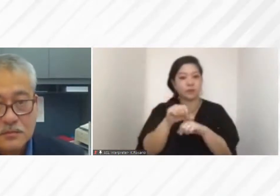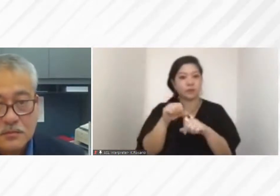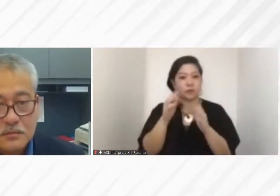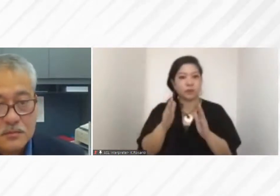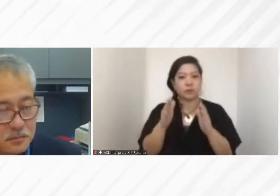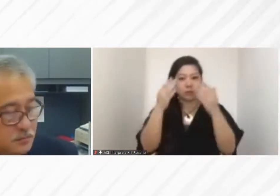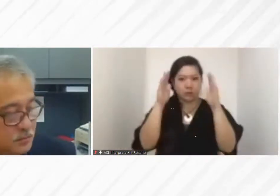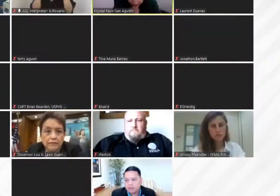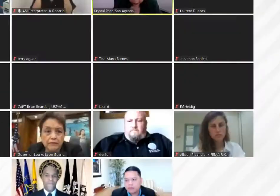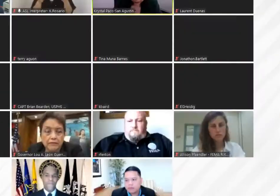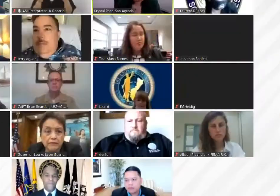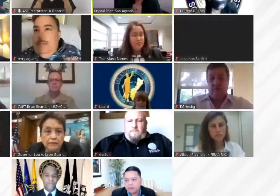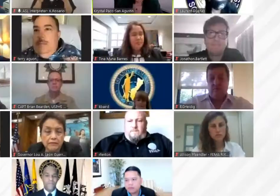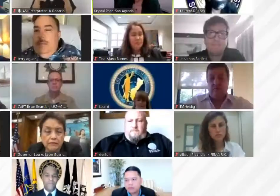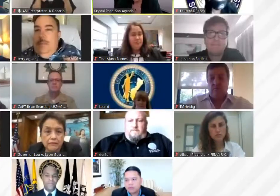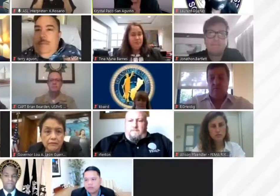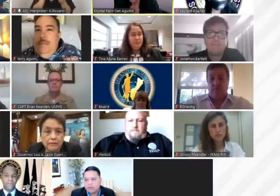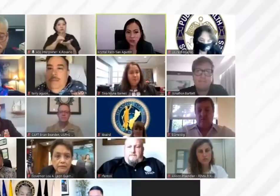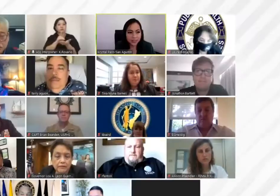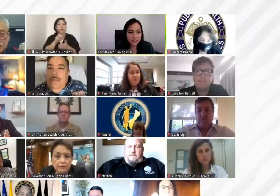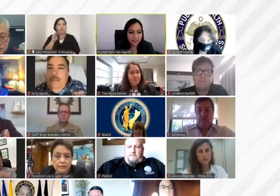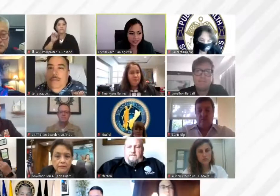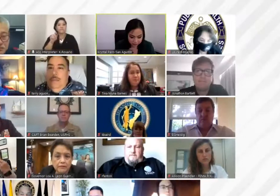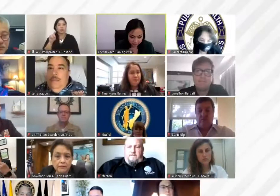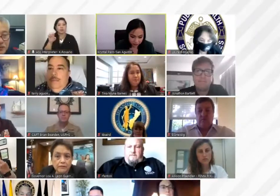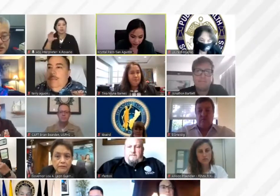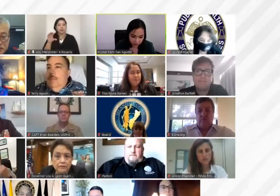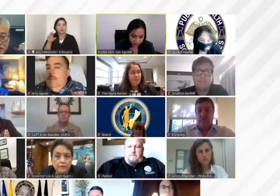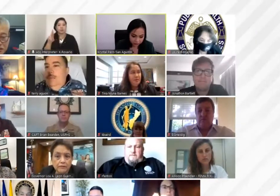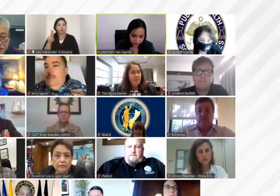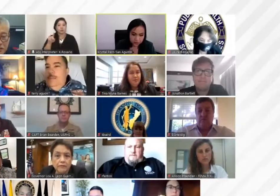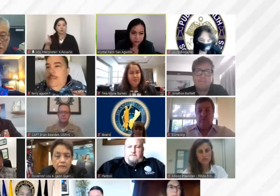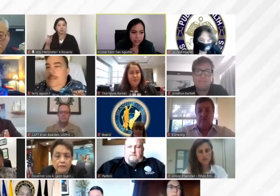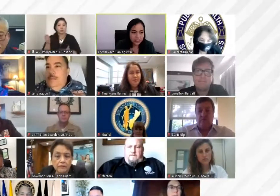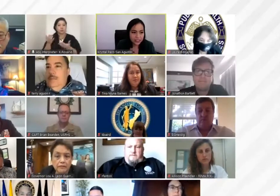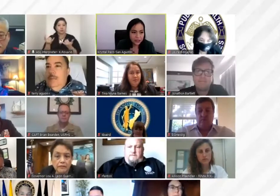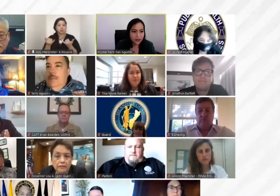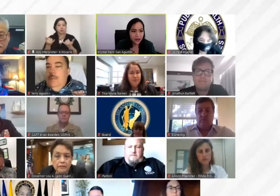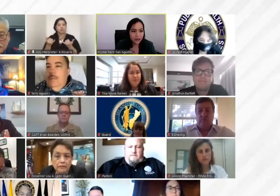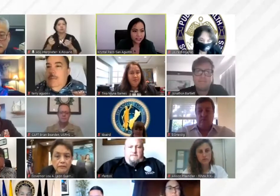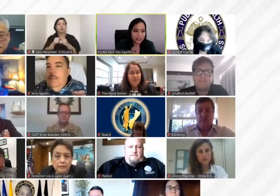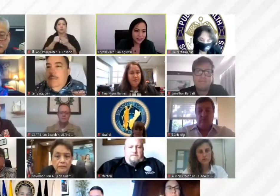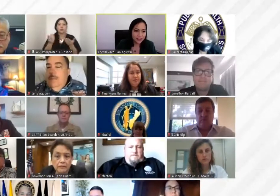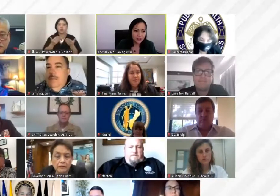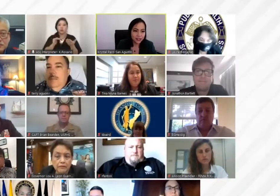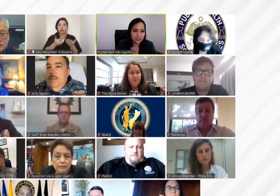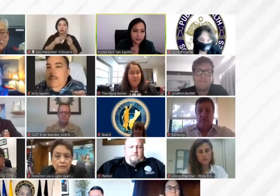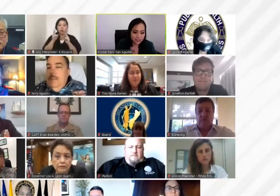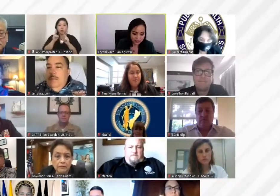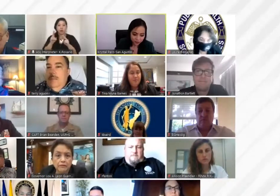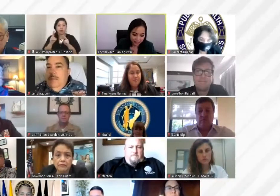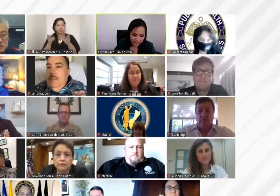cell. We have Dr. Mike Cruz also joining us today. And without further ado, I'd like to introduce our honored guests today. Joining us